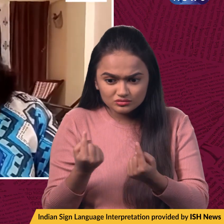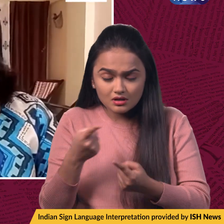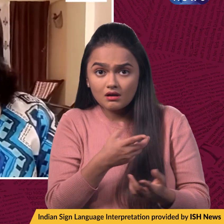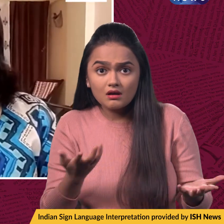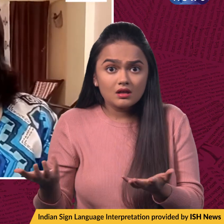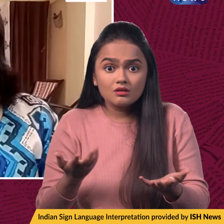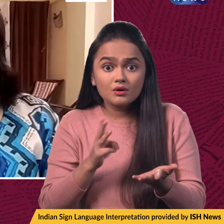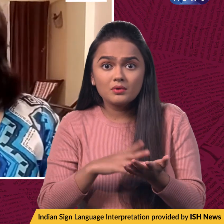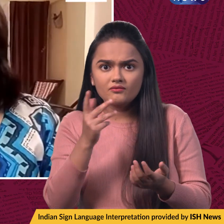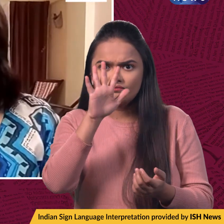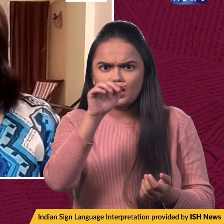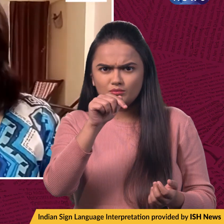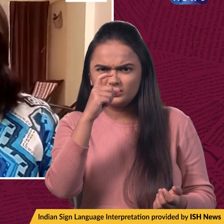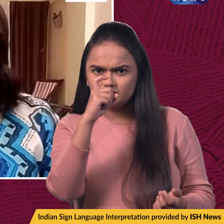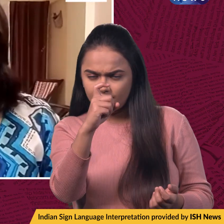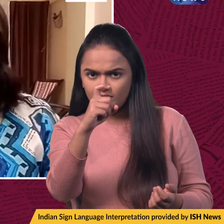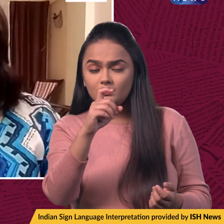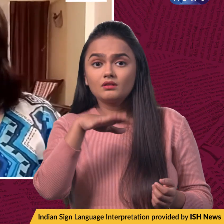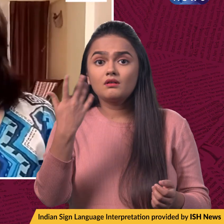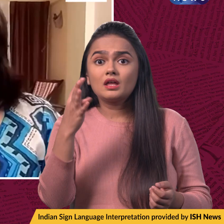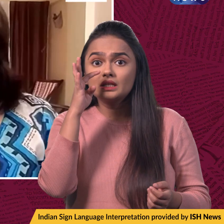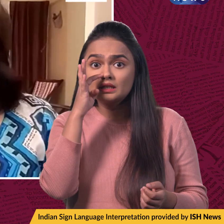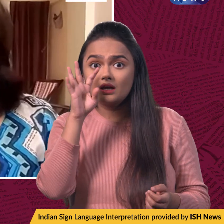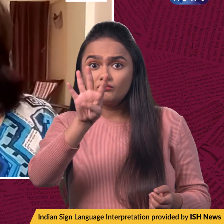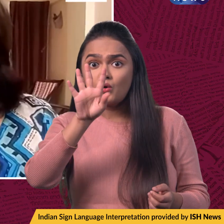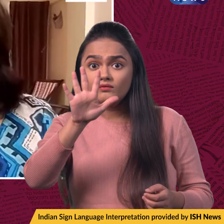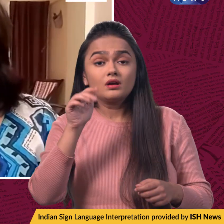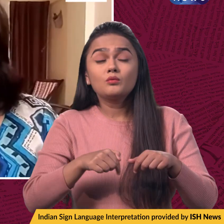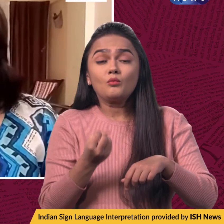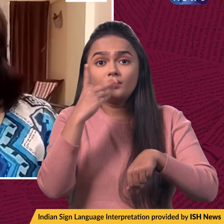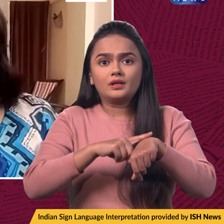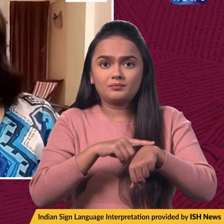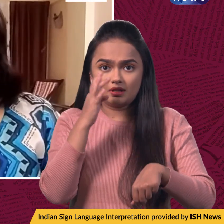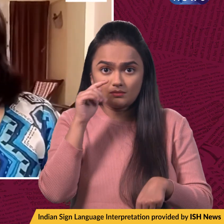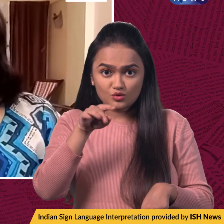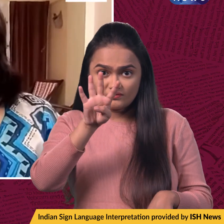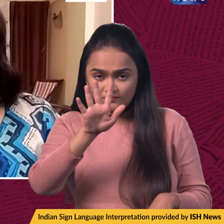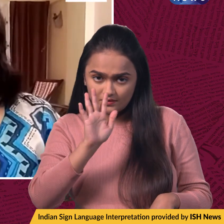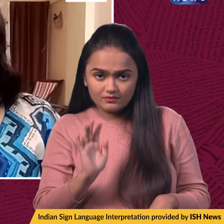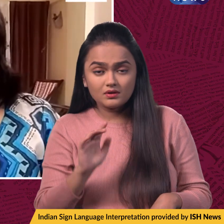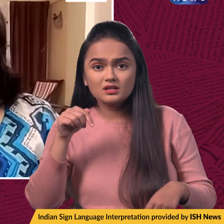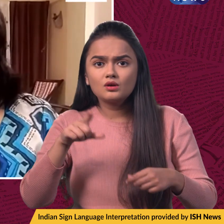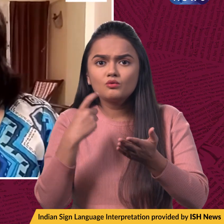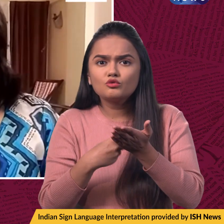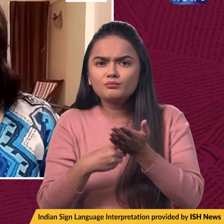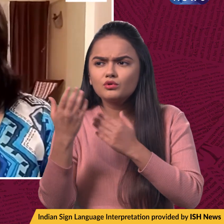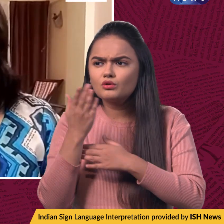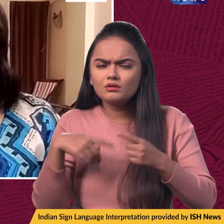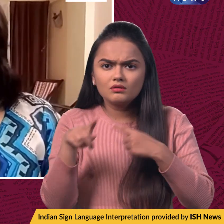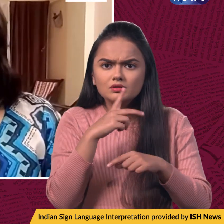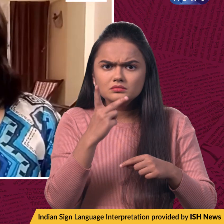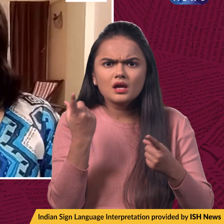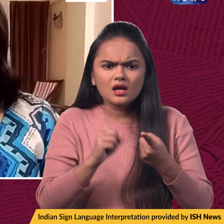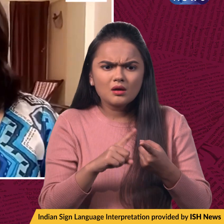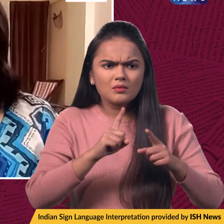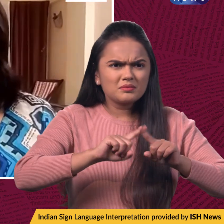tweeted that the earthquake of magnitude 5.7 occurred at 9:45 a.m. Now, there are no reports, however, of property